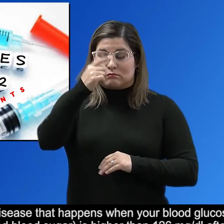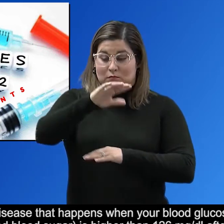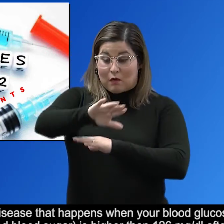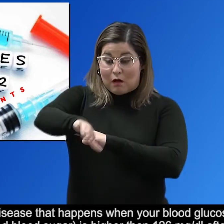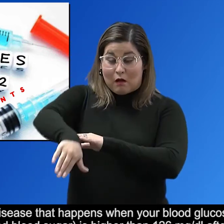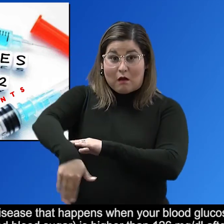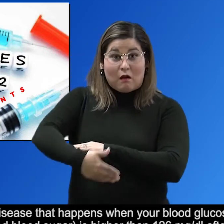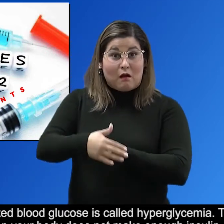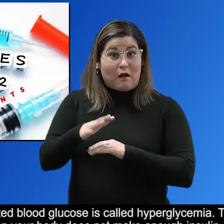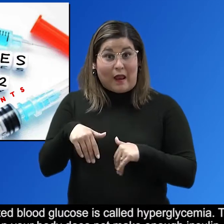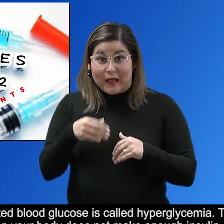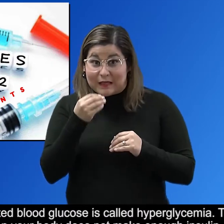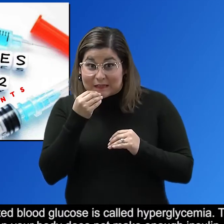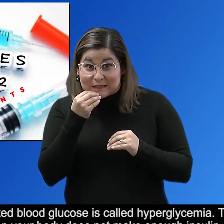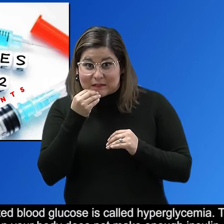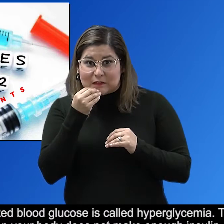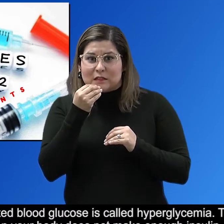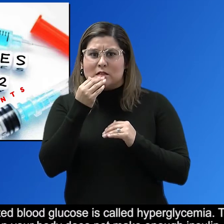after fasting overnight.